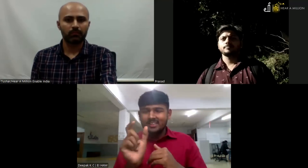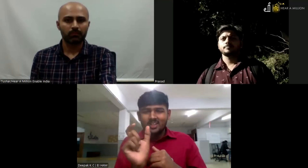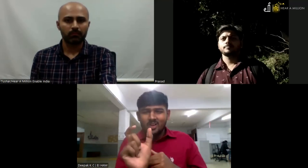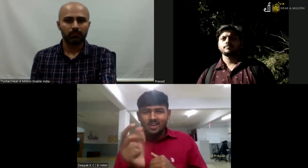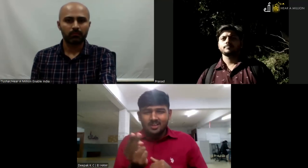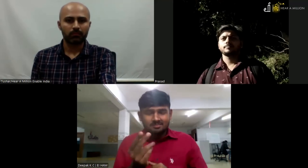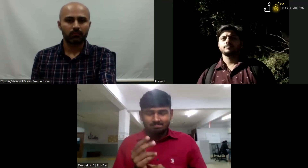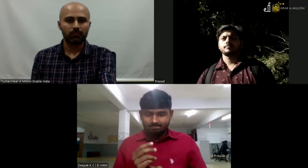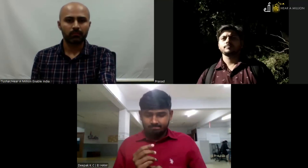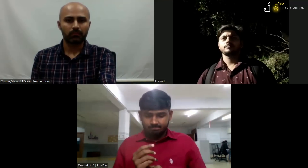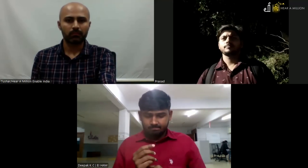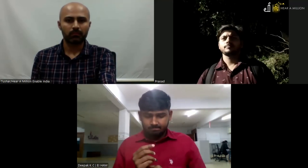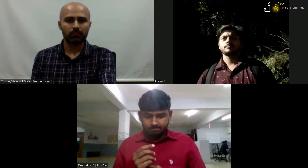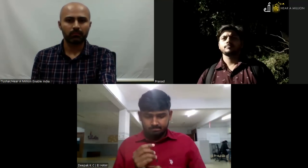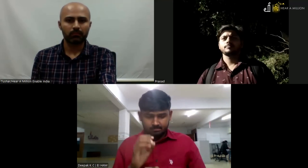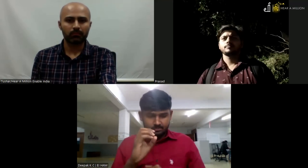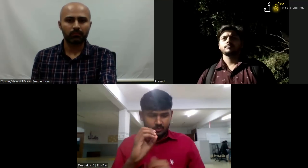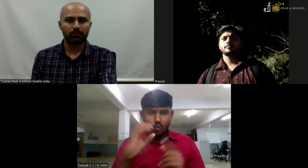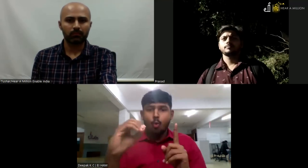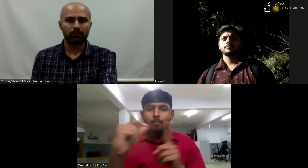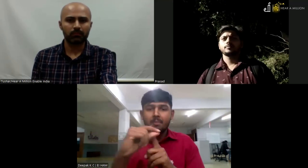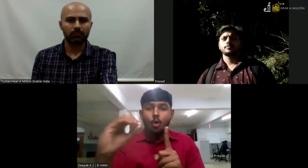name.